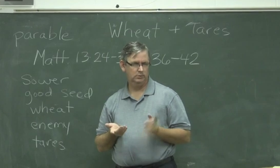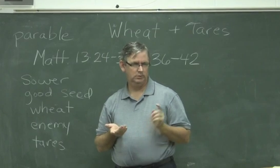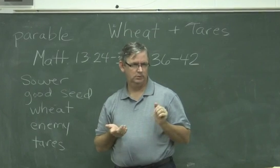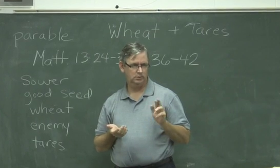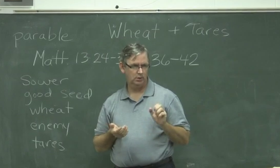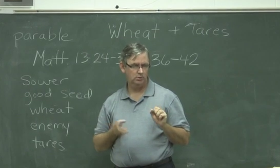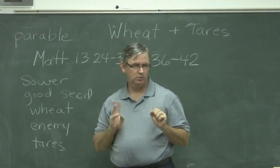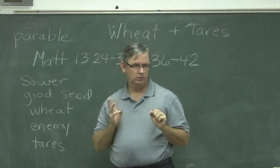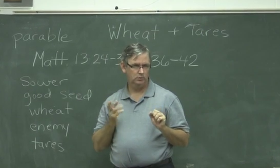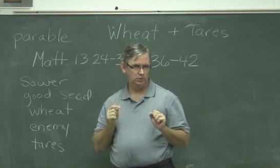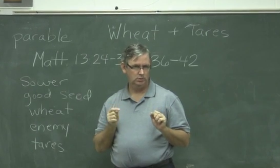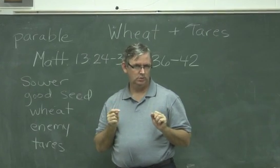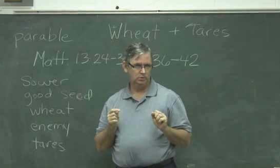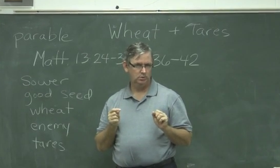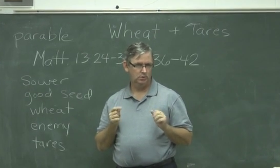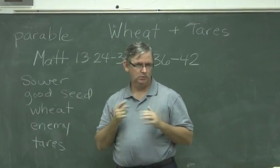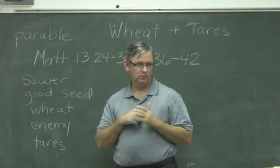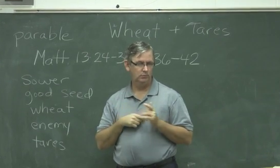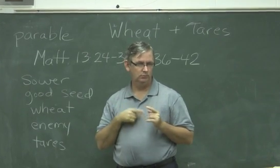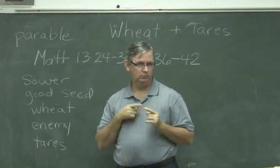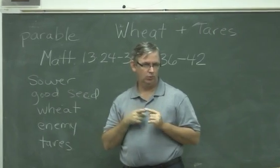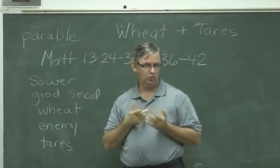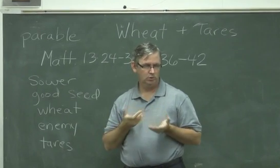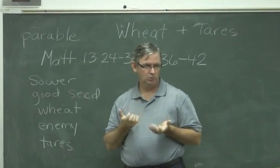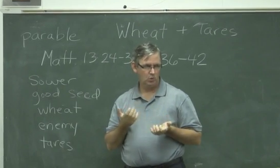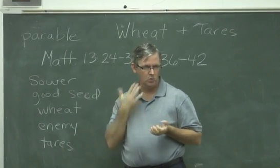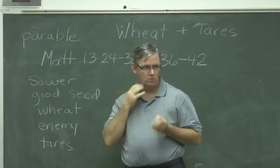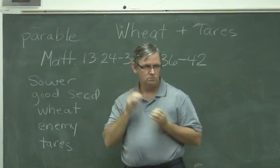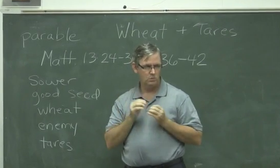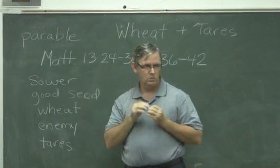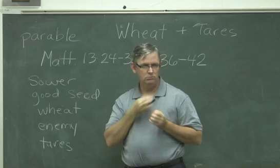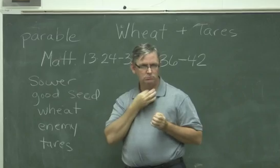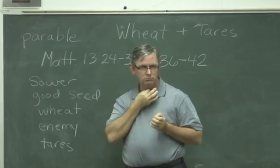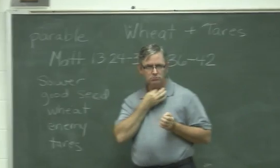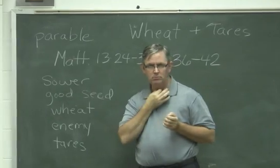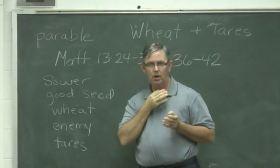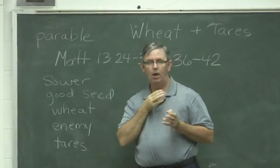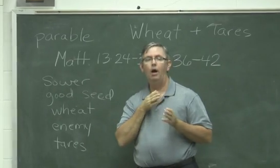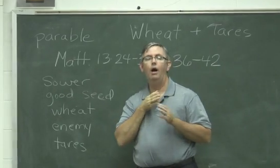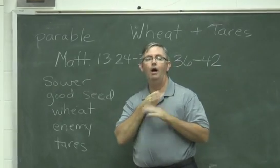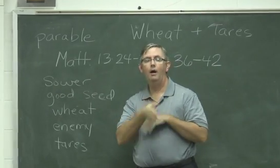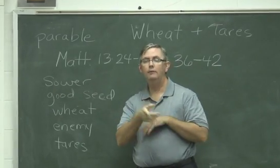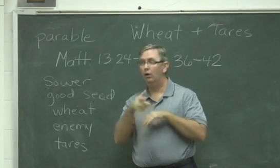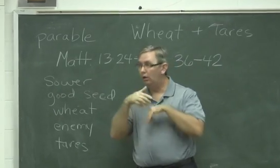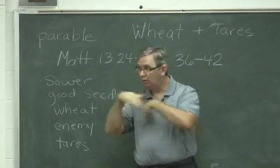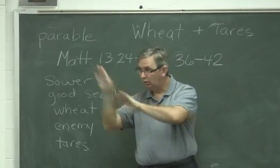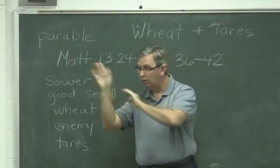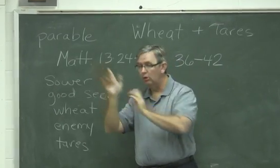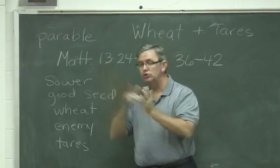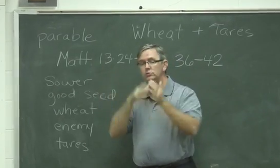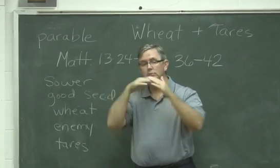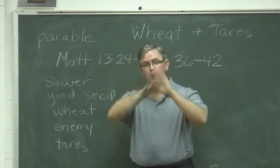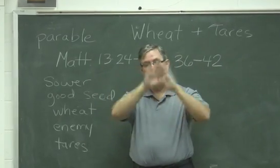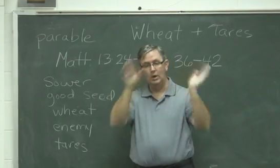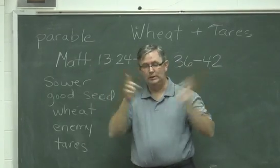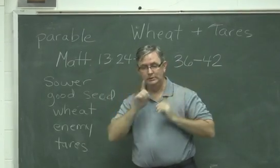disciples, they didn't understand what the difference between the tares and the seed. So after the